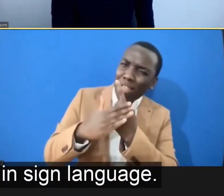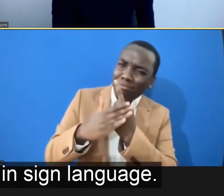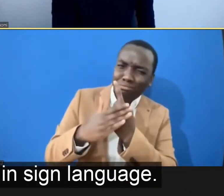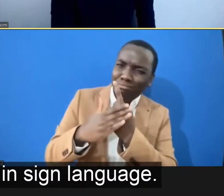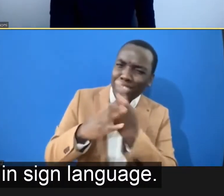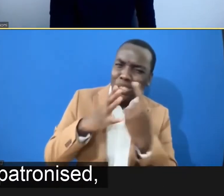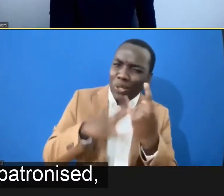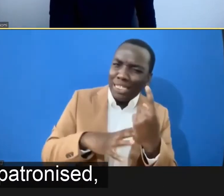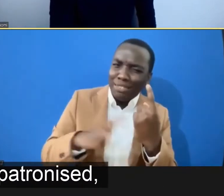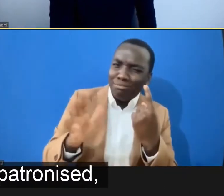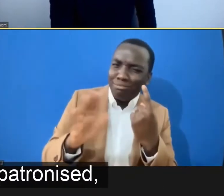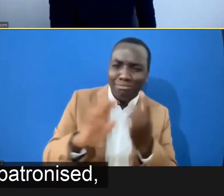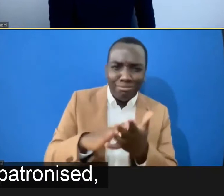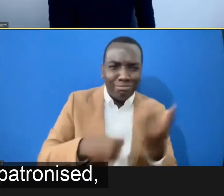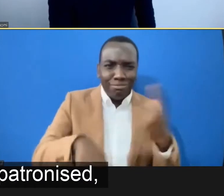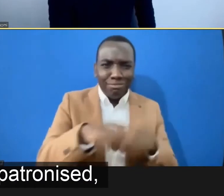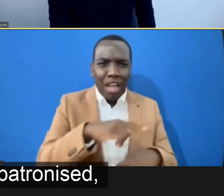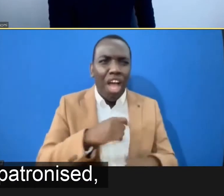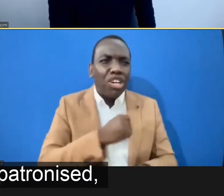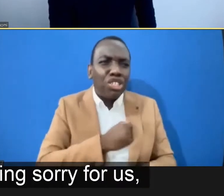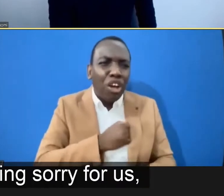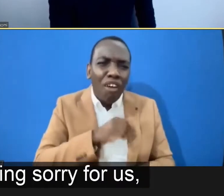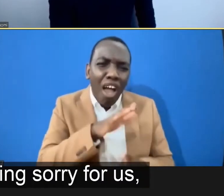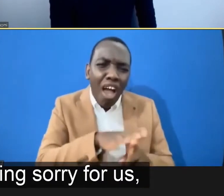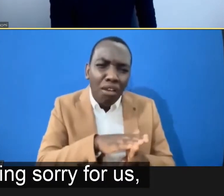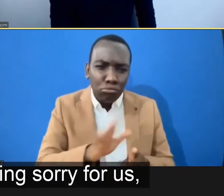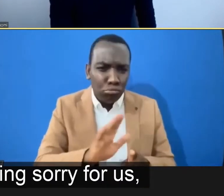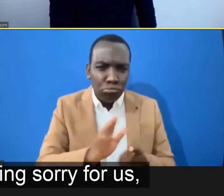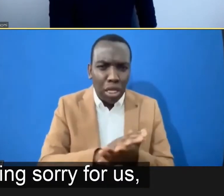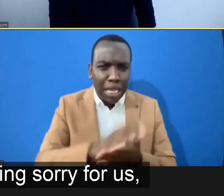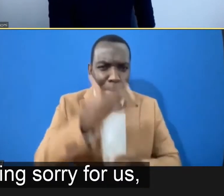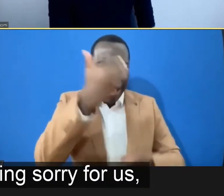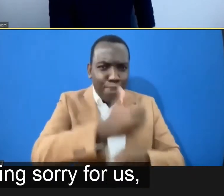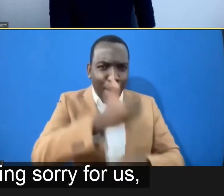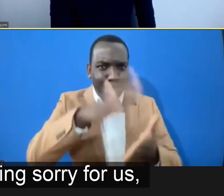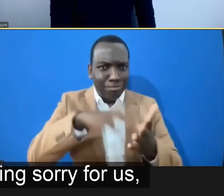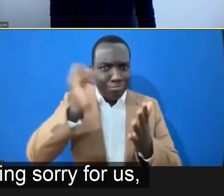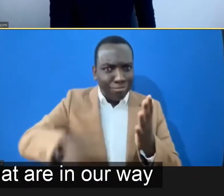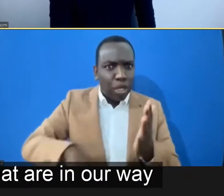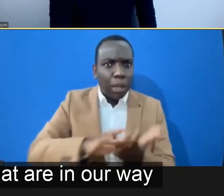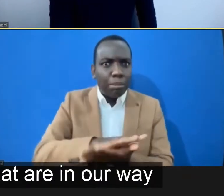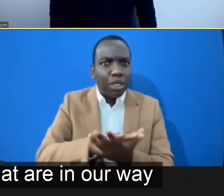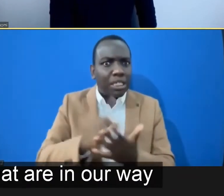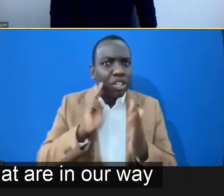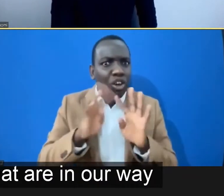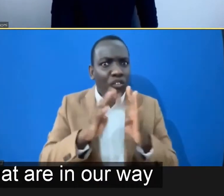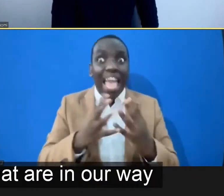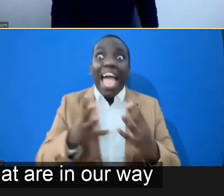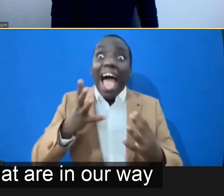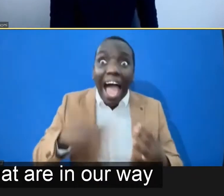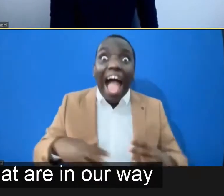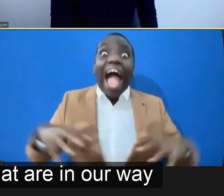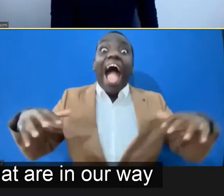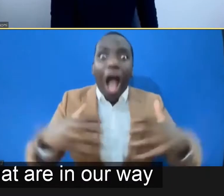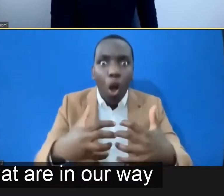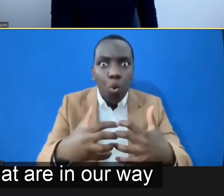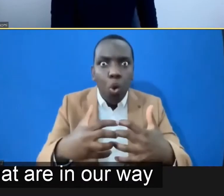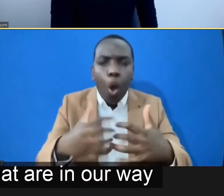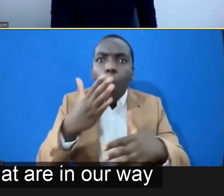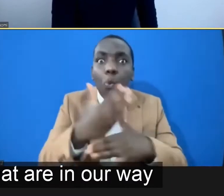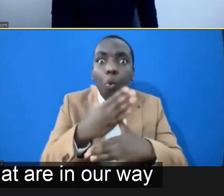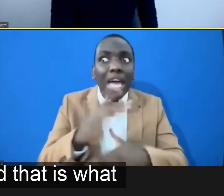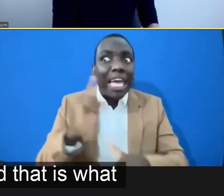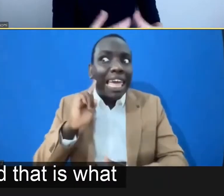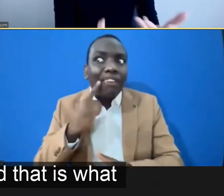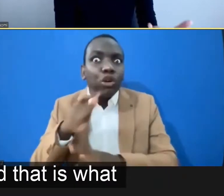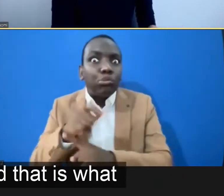language. We don't need to be patronised. We don't want people feeling sorry for us. We just need the barriers that are in our